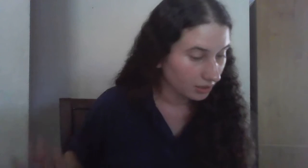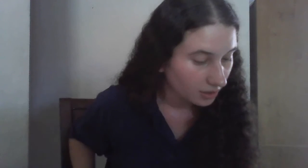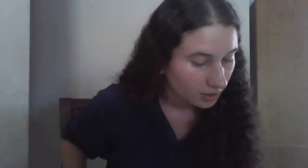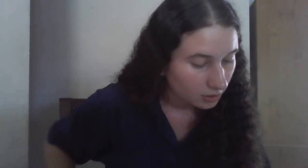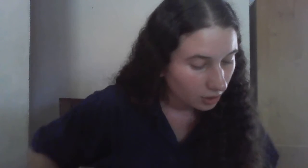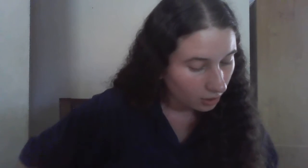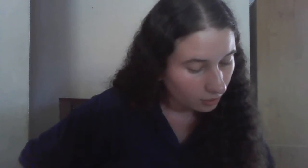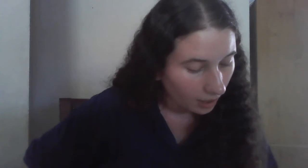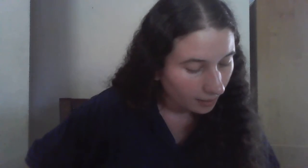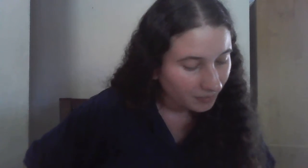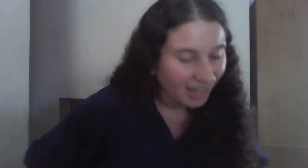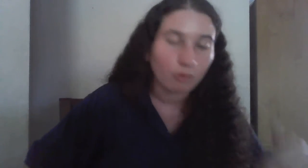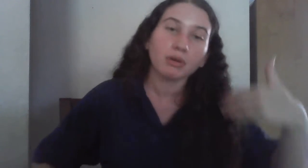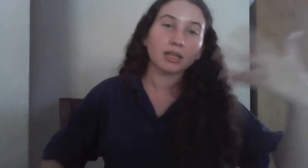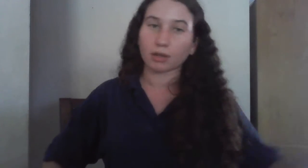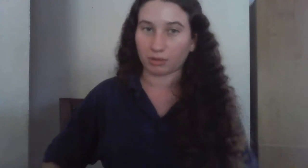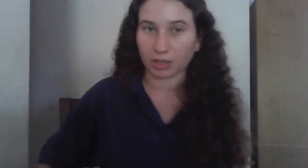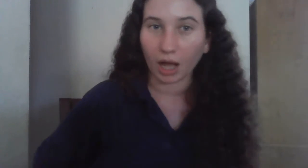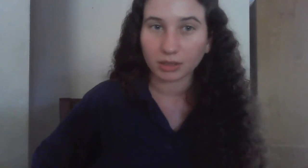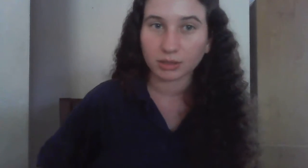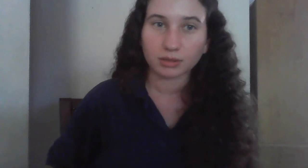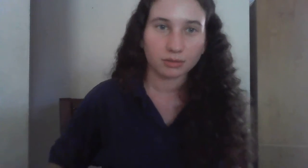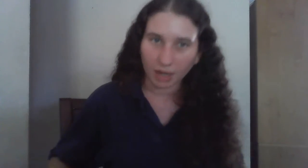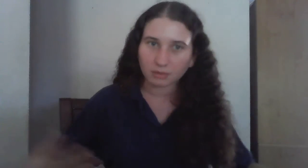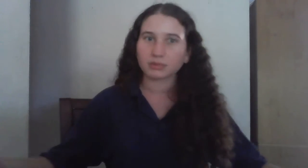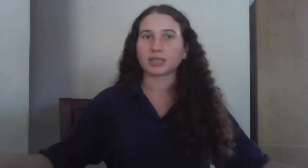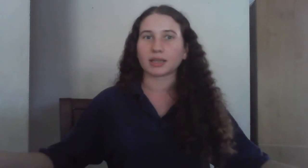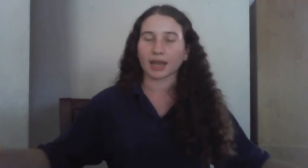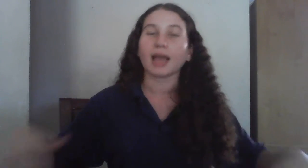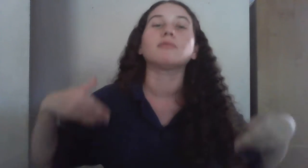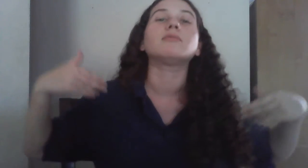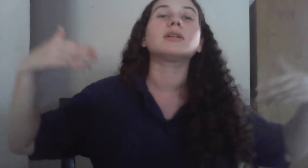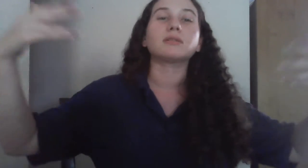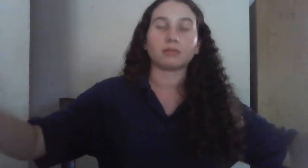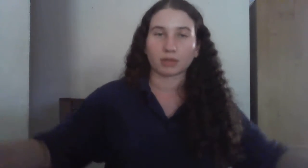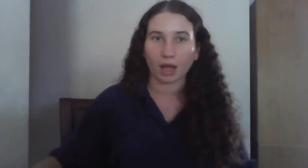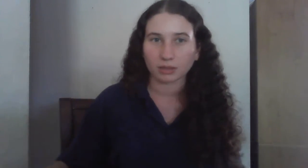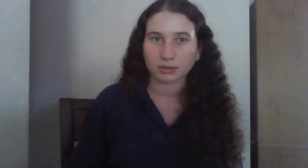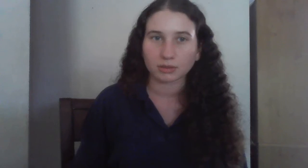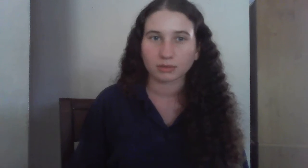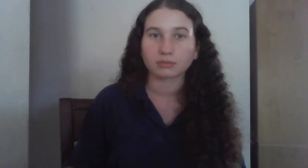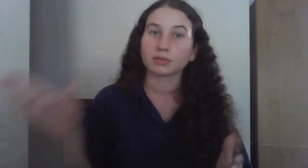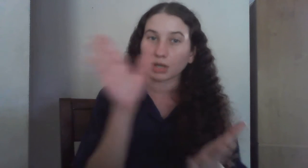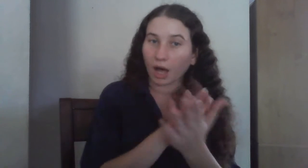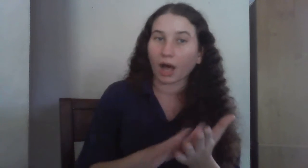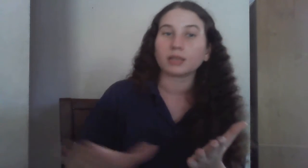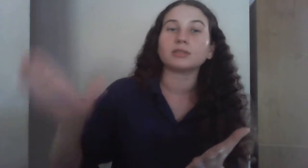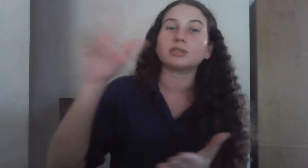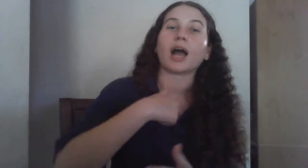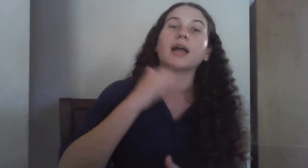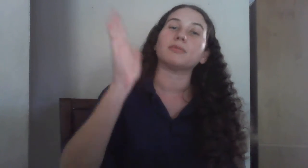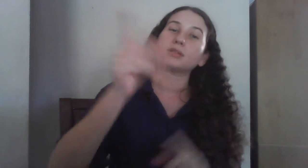clear. So, I will go to college. How do we sign that? I will go to college. College, I will